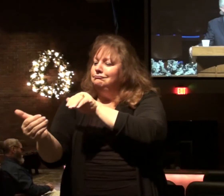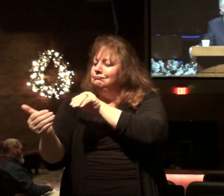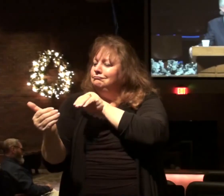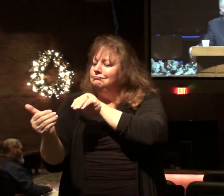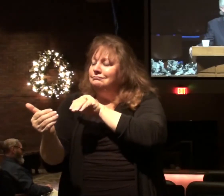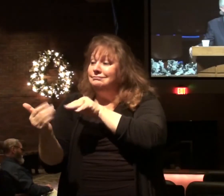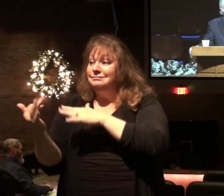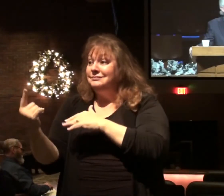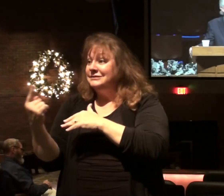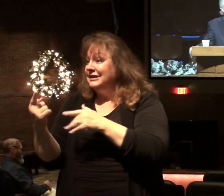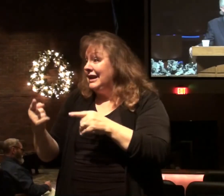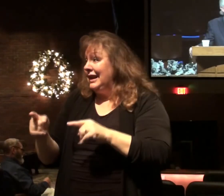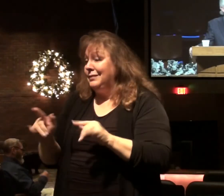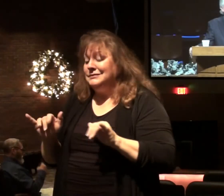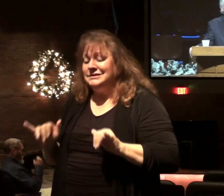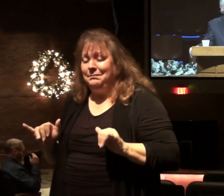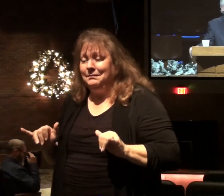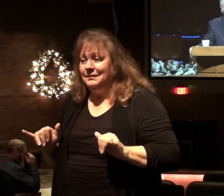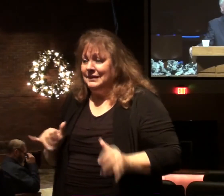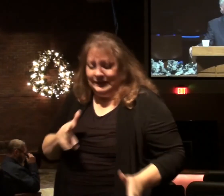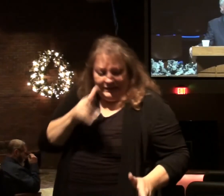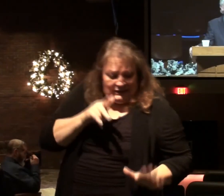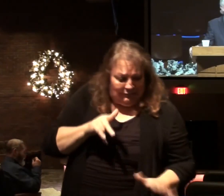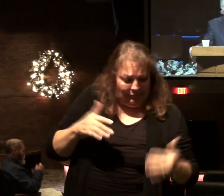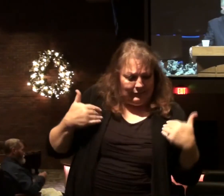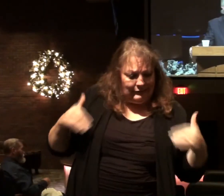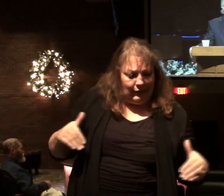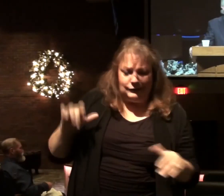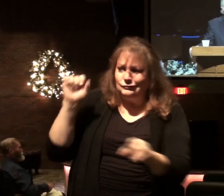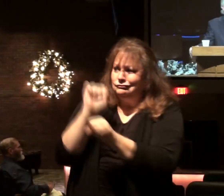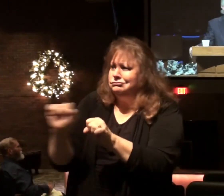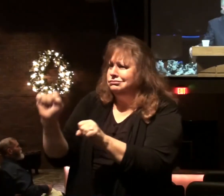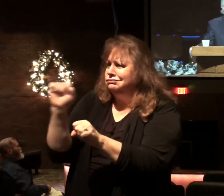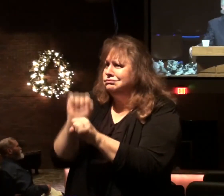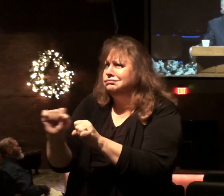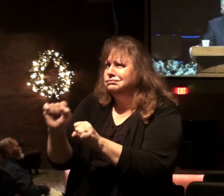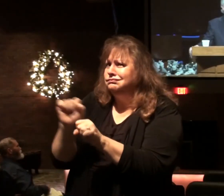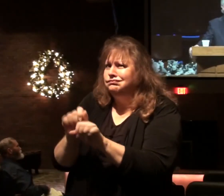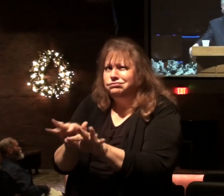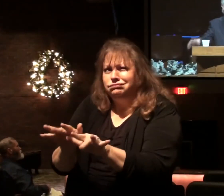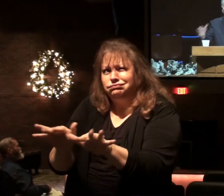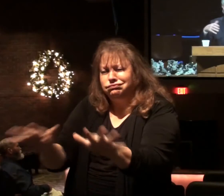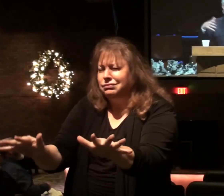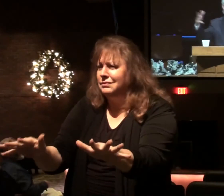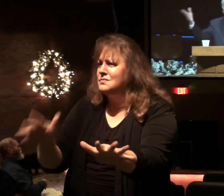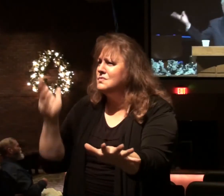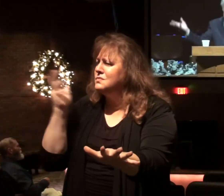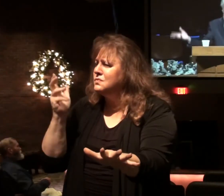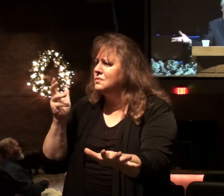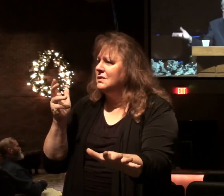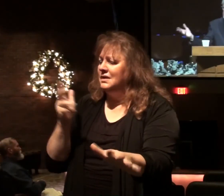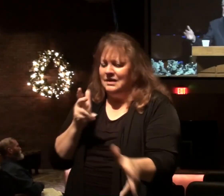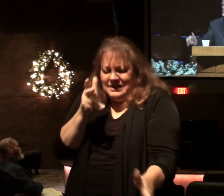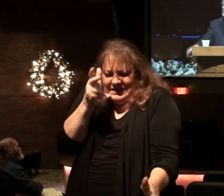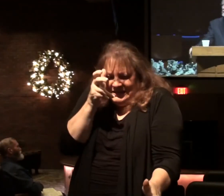today. The devil and his demons at work. Make no mistake. There are